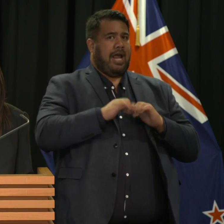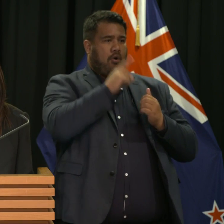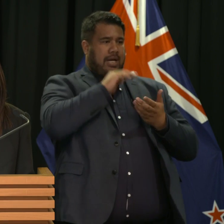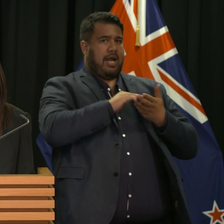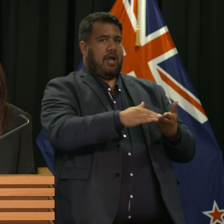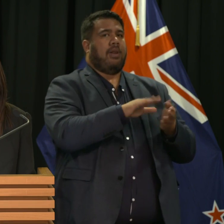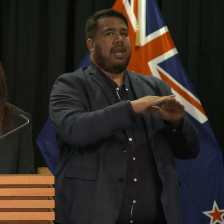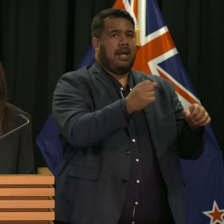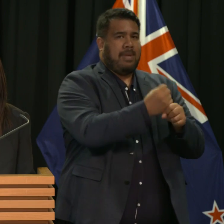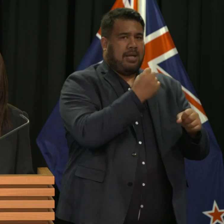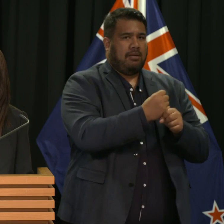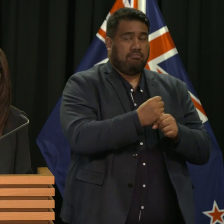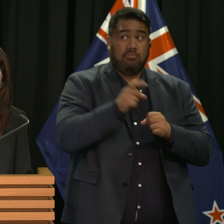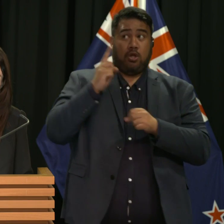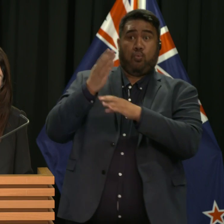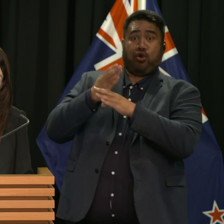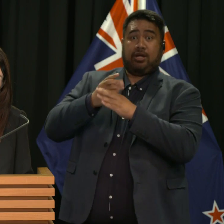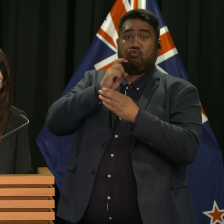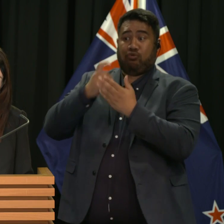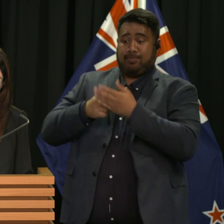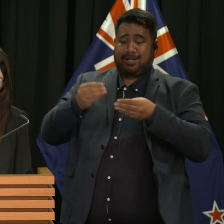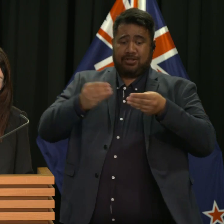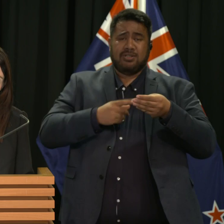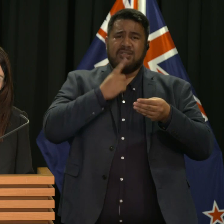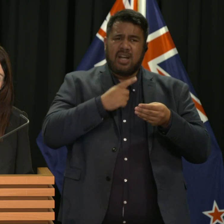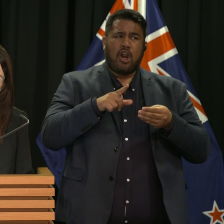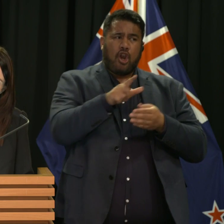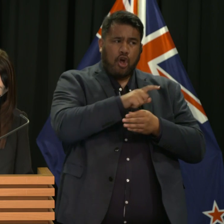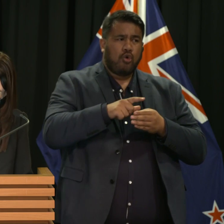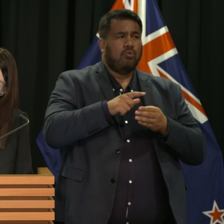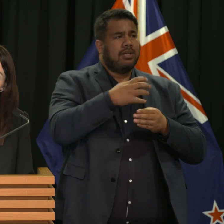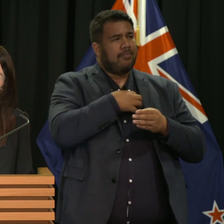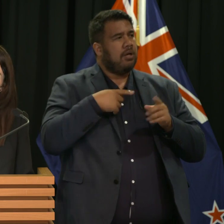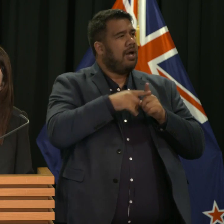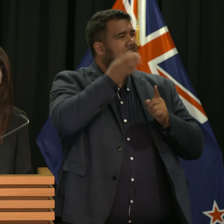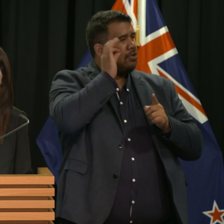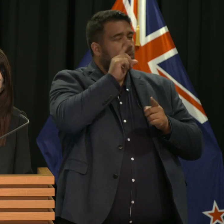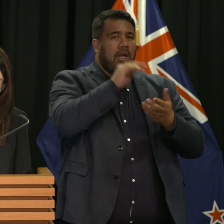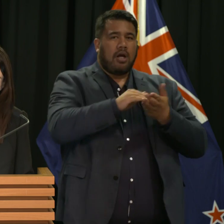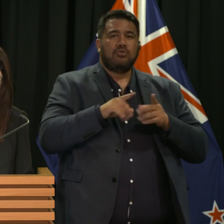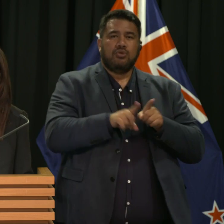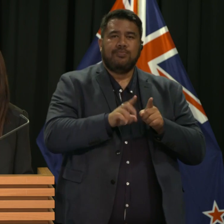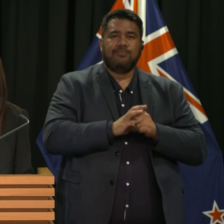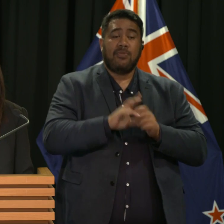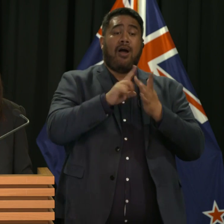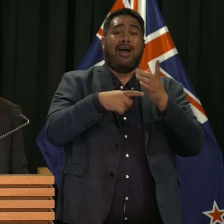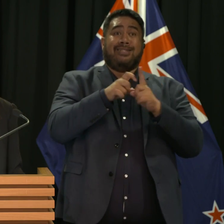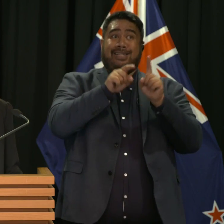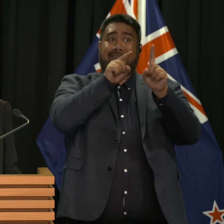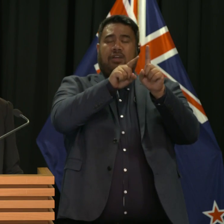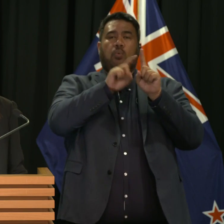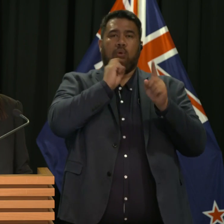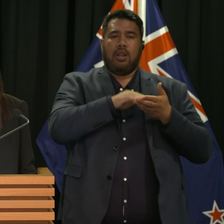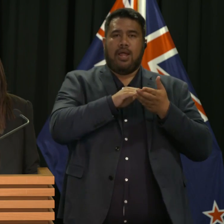tax working group made to land banking being dealt with at a local government level. At the same time, IRD will also add